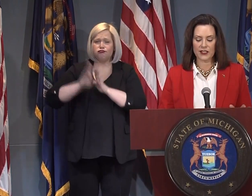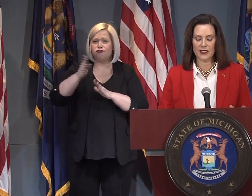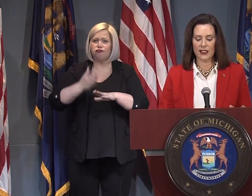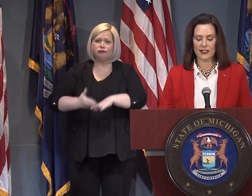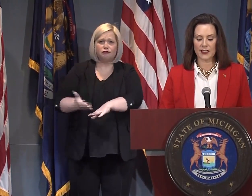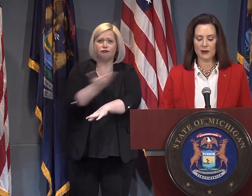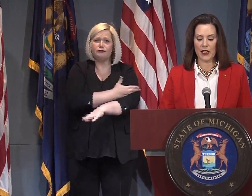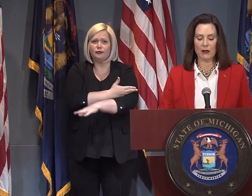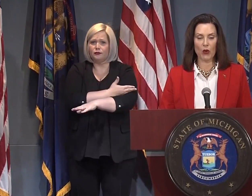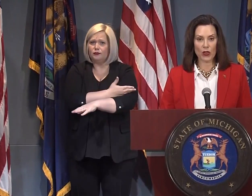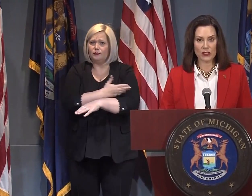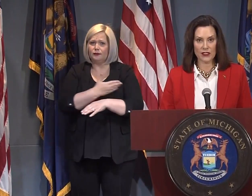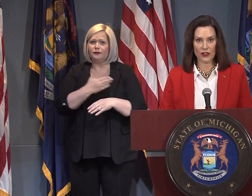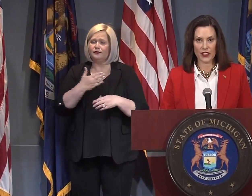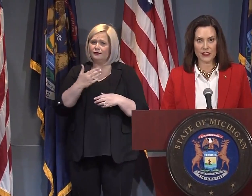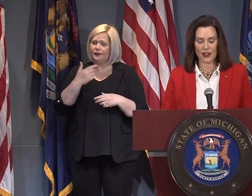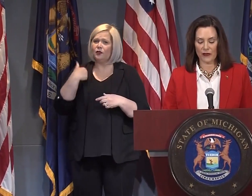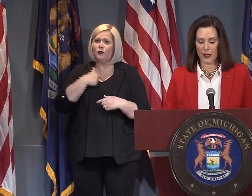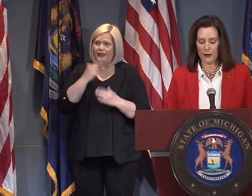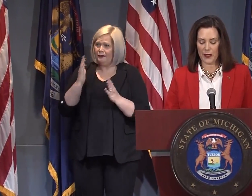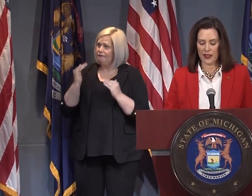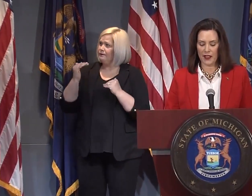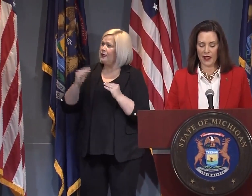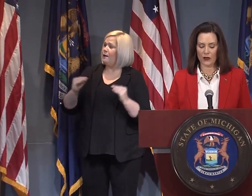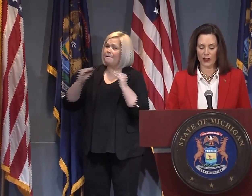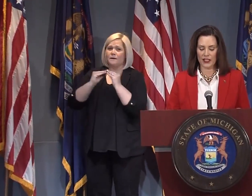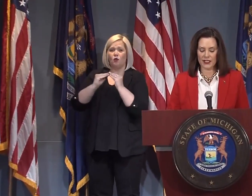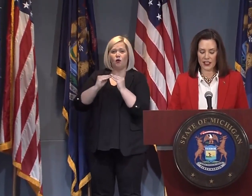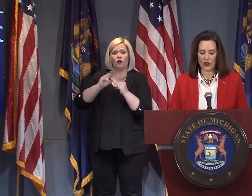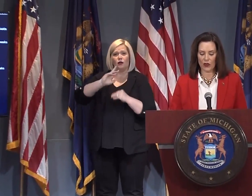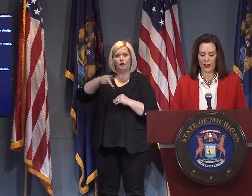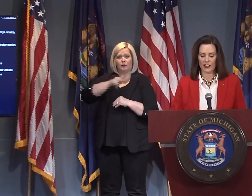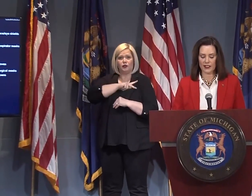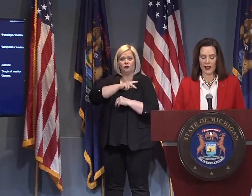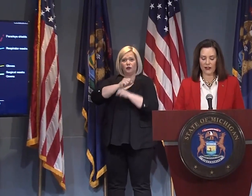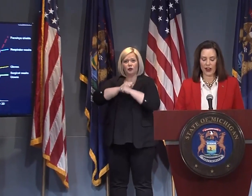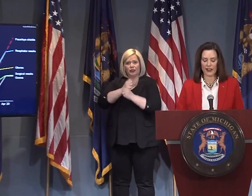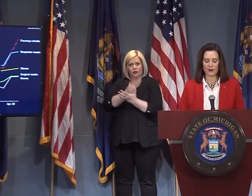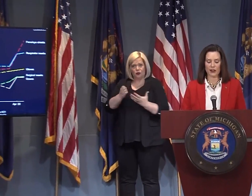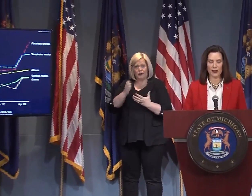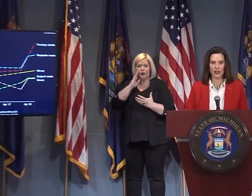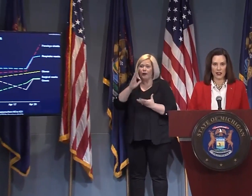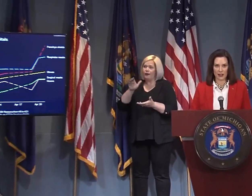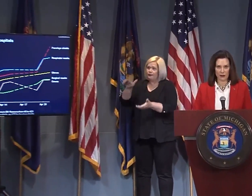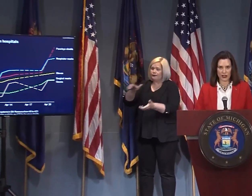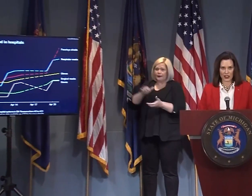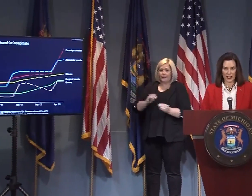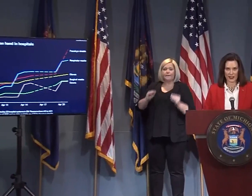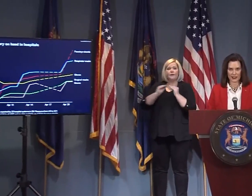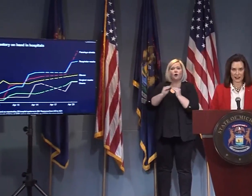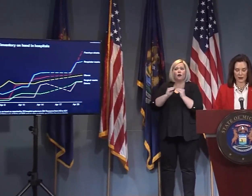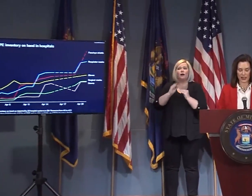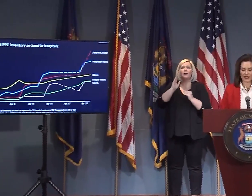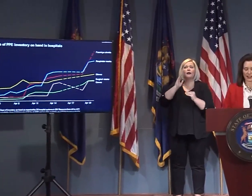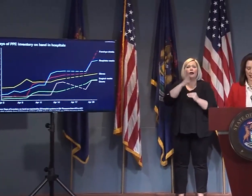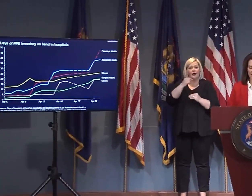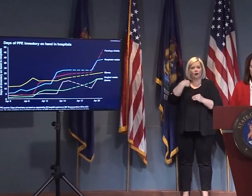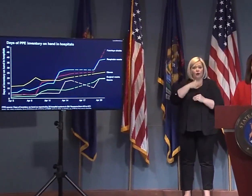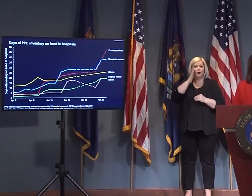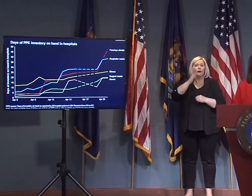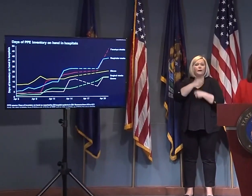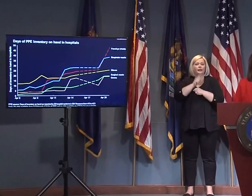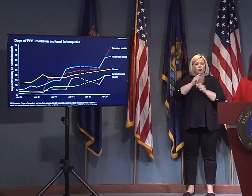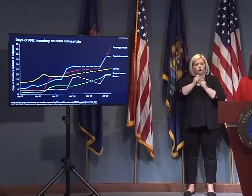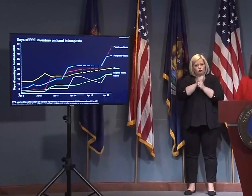We are still anticipating more deliveries of PPE and will continue working until every hospital in Michigan has the supplies they